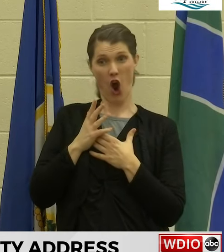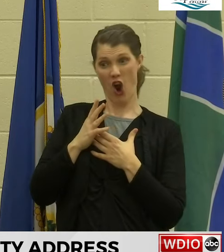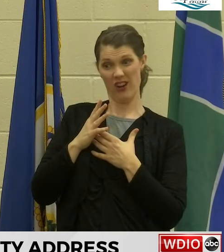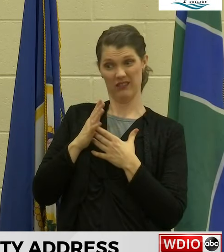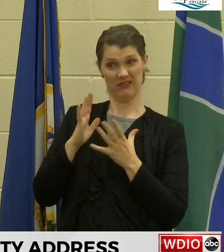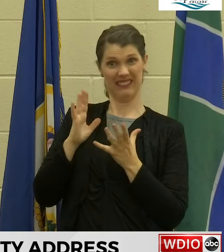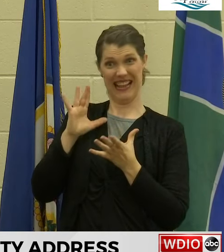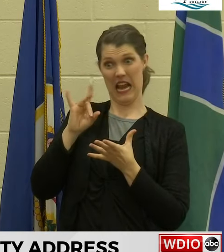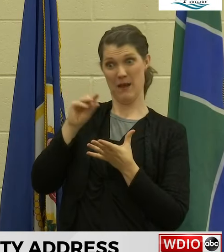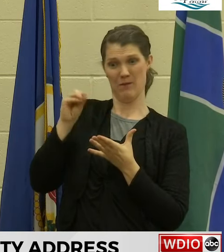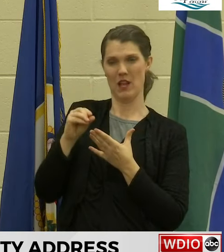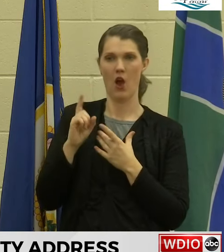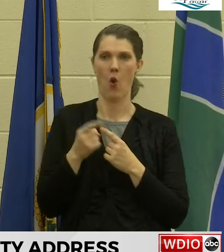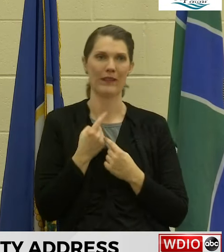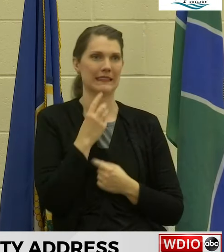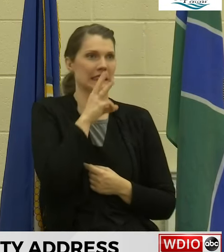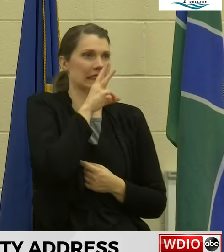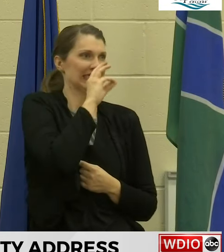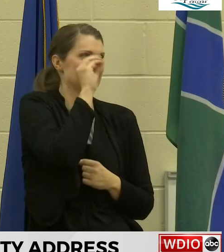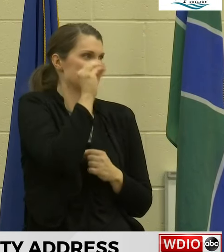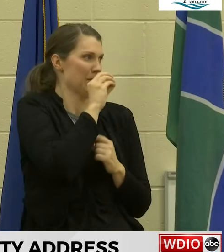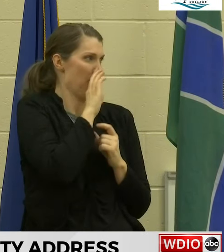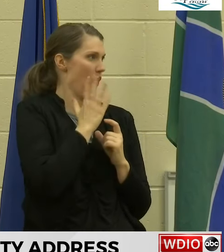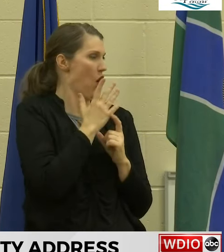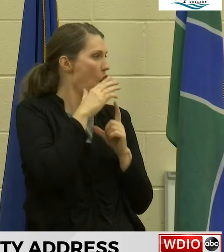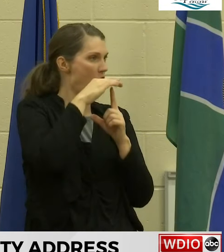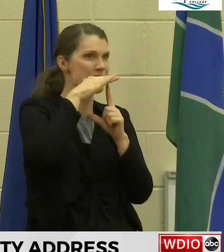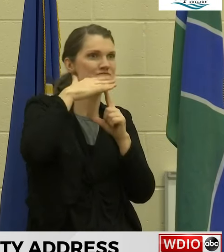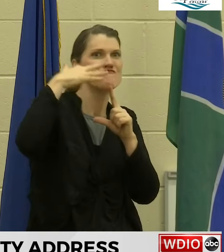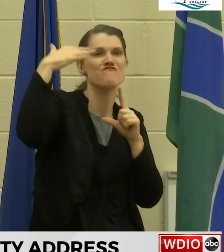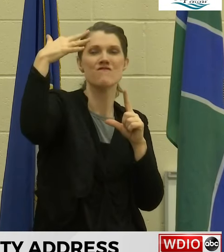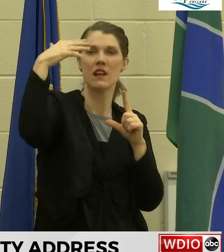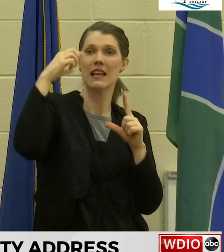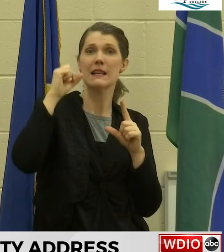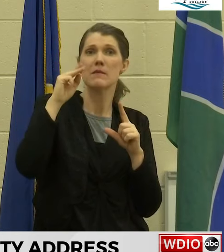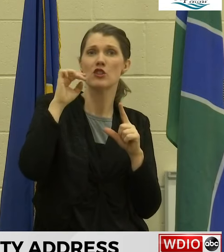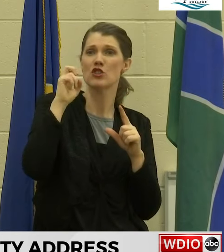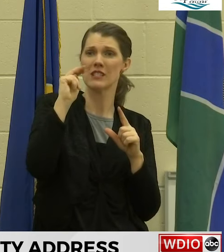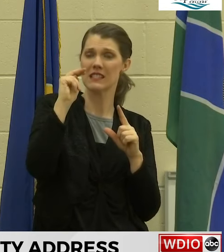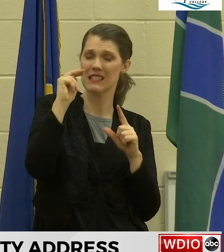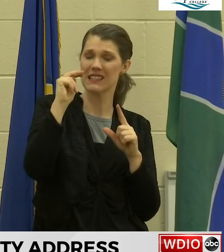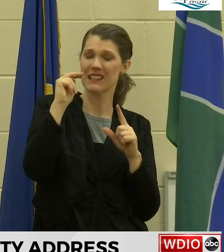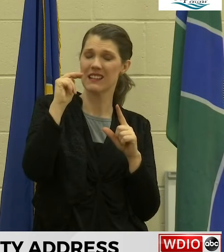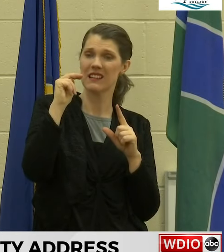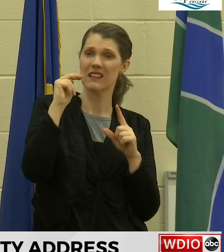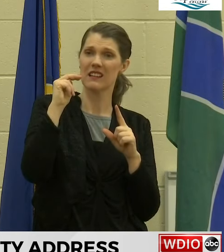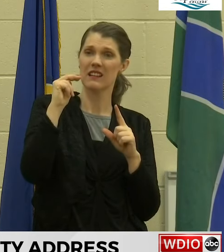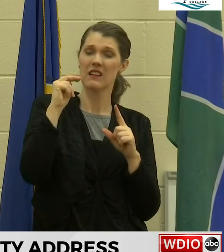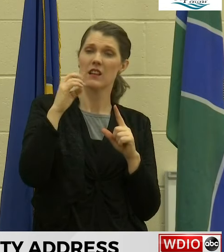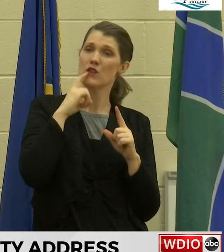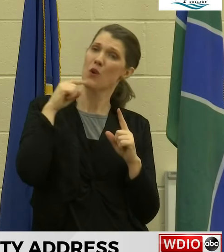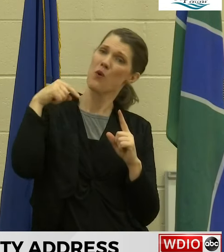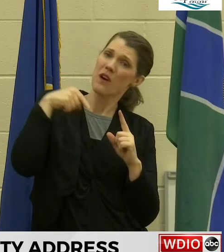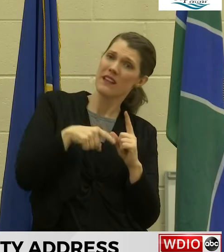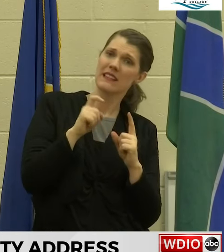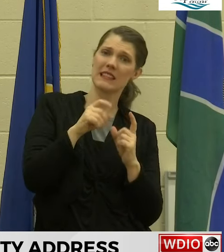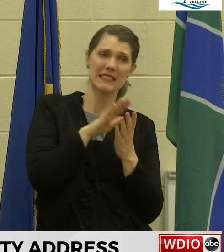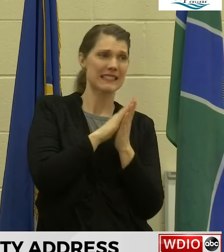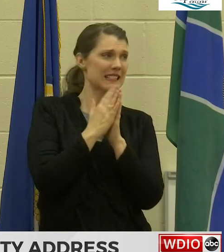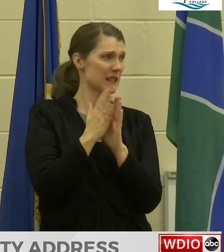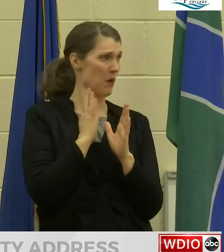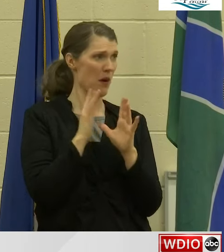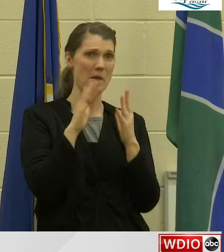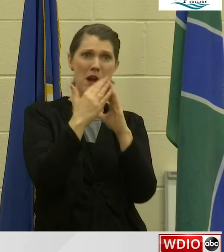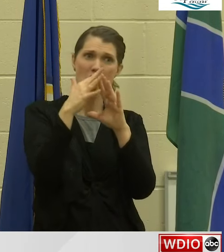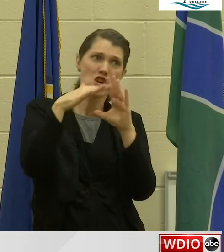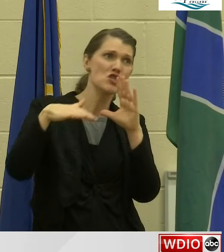of Duluth's total emissions. And it is time that this becomes a